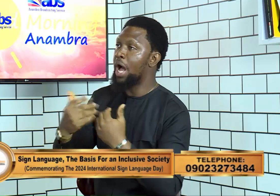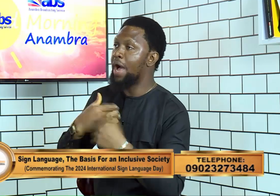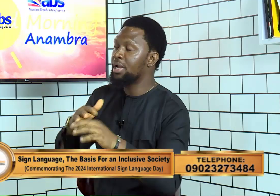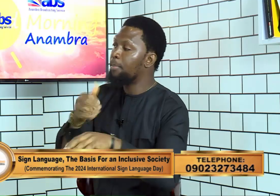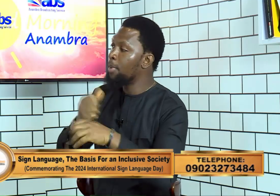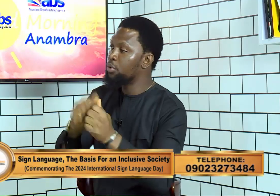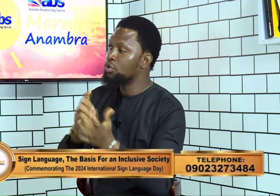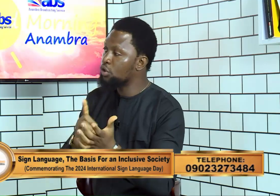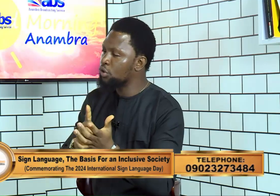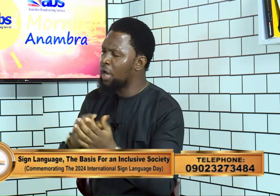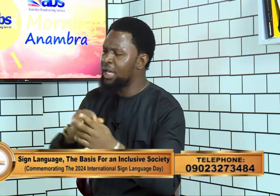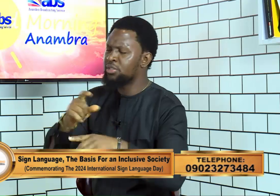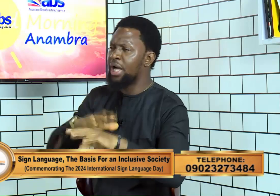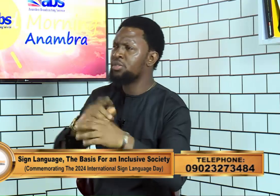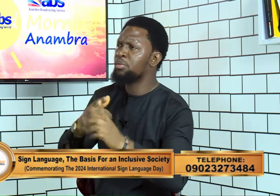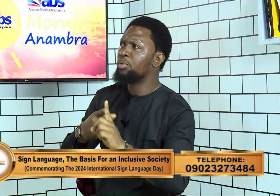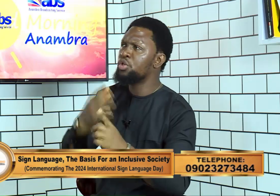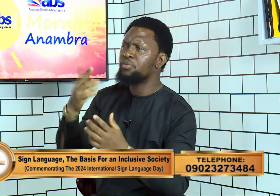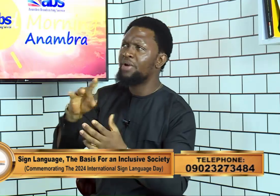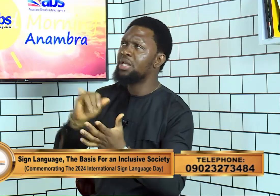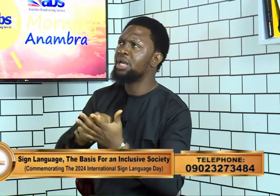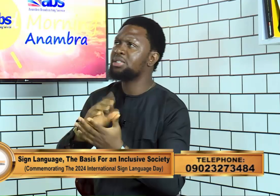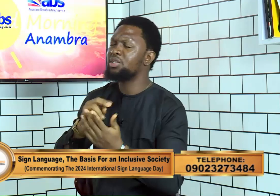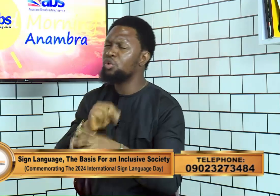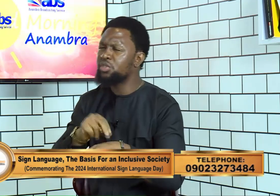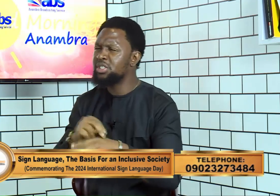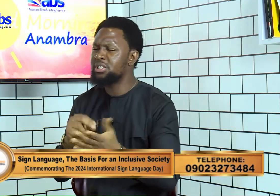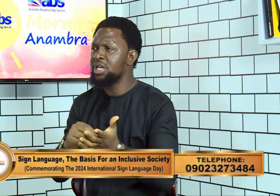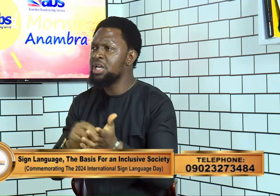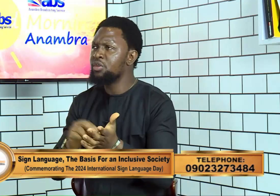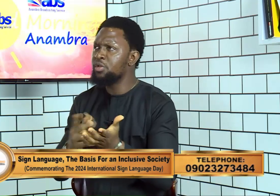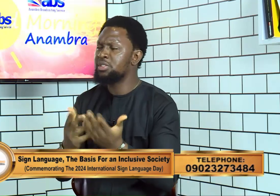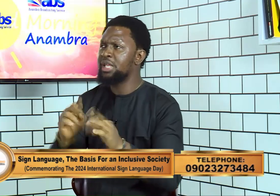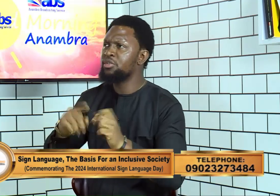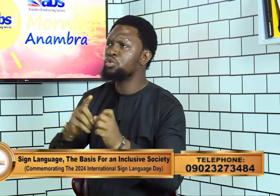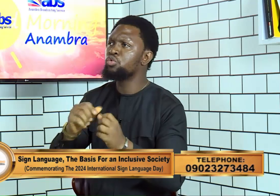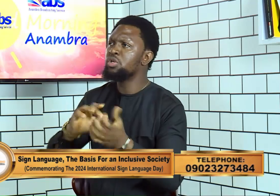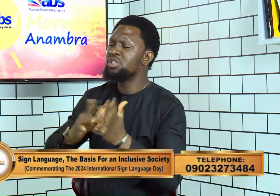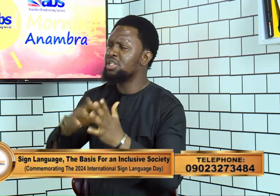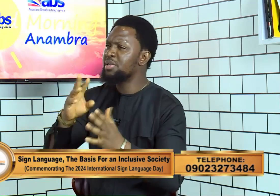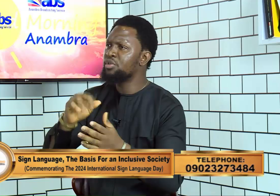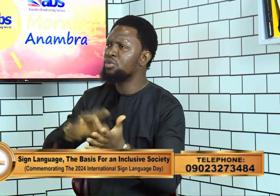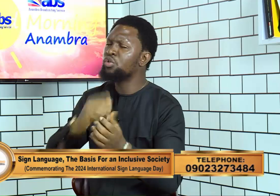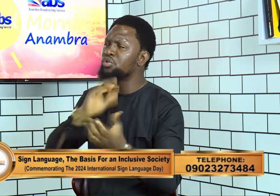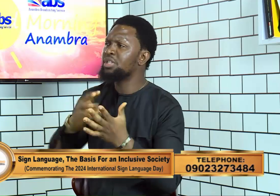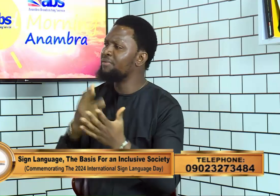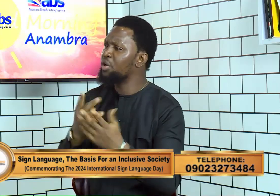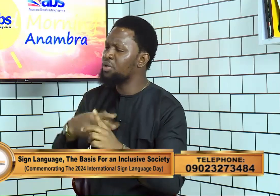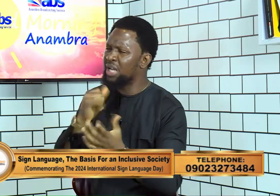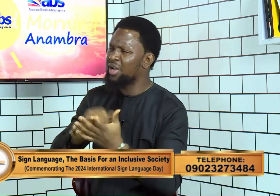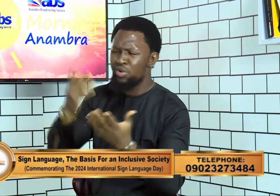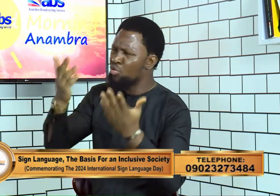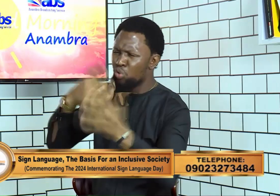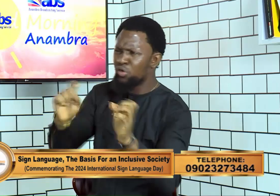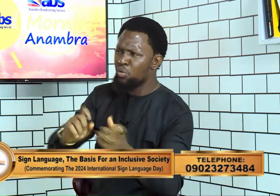to have an appointment with the doctor, and at some point you find out that the nurses tend to treat them very well.